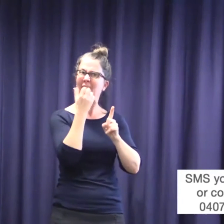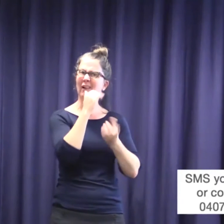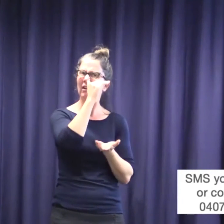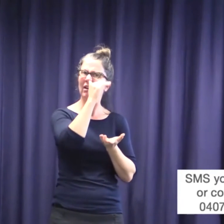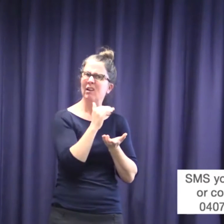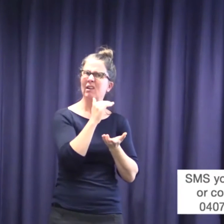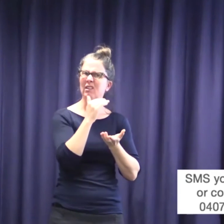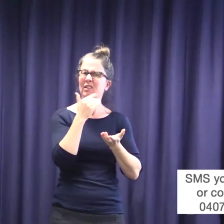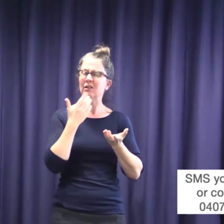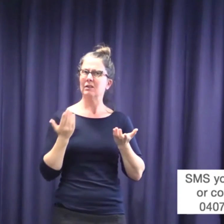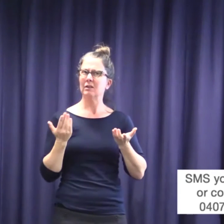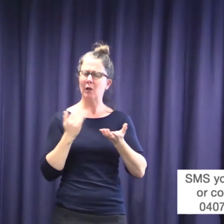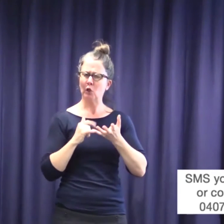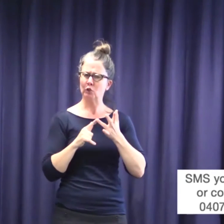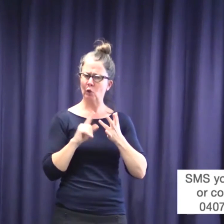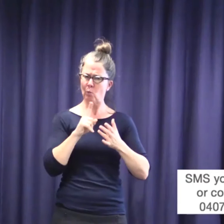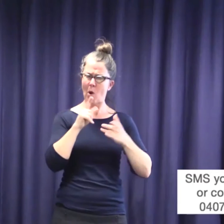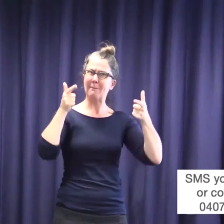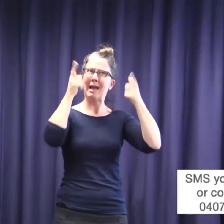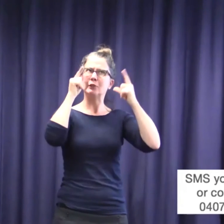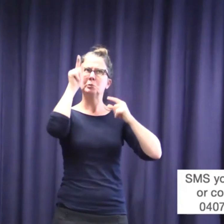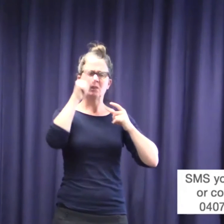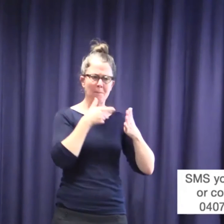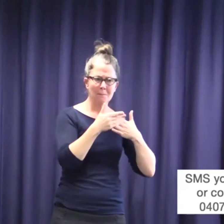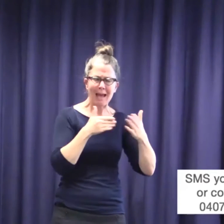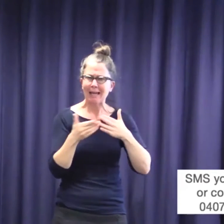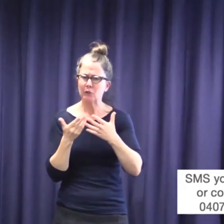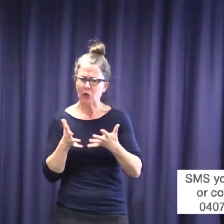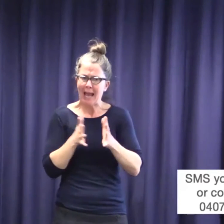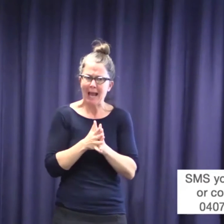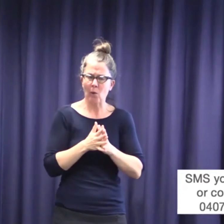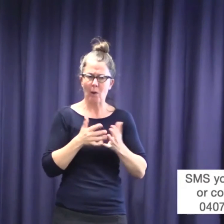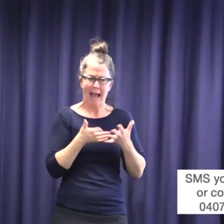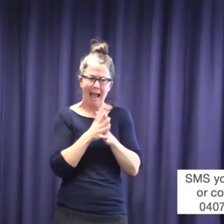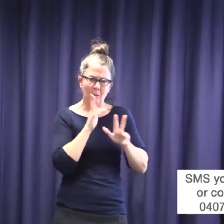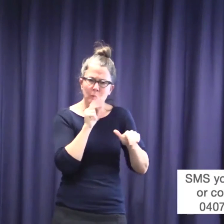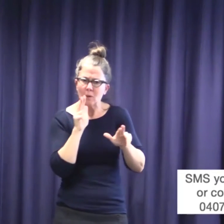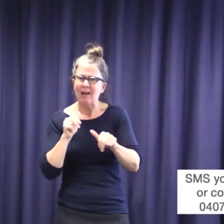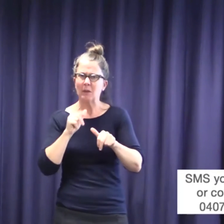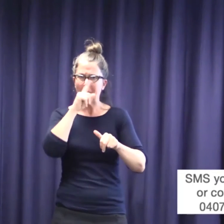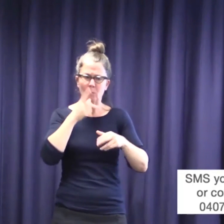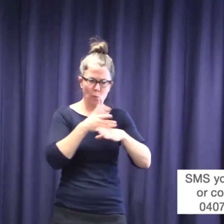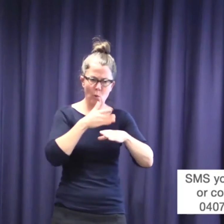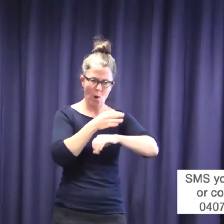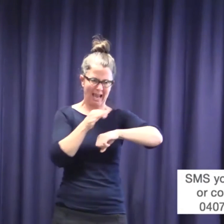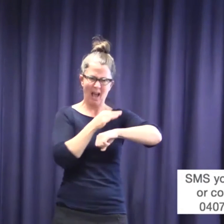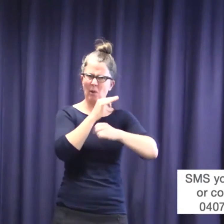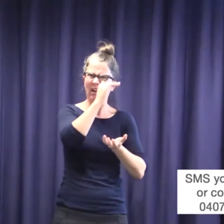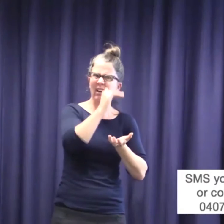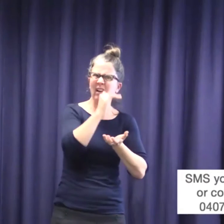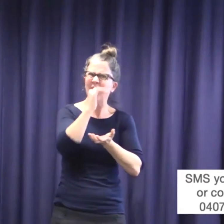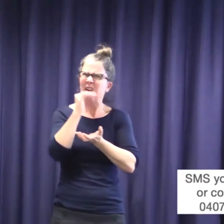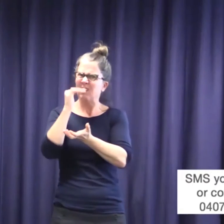Wesley Mission and NABS management, and what has been the reduction in work hours for management of Wesley Mission and